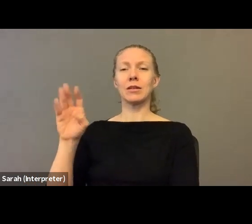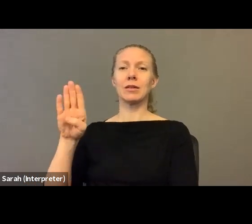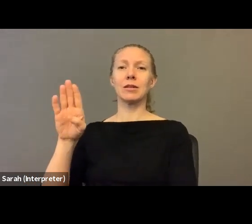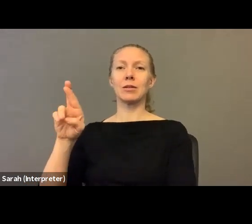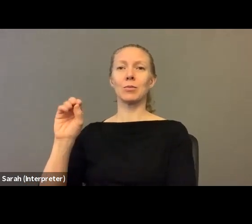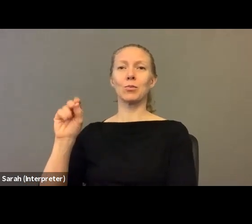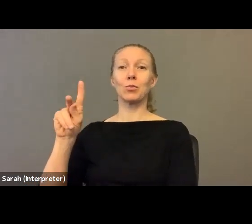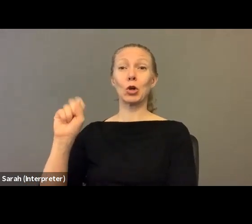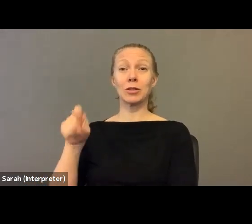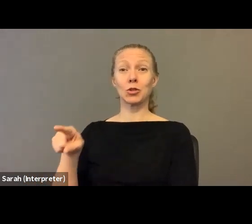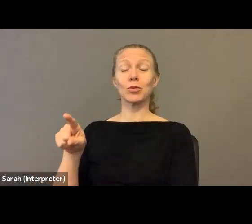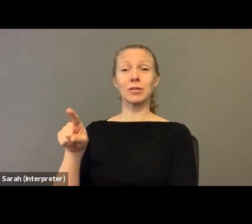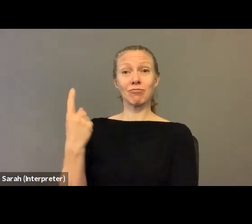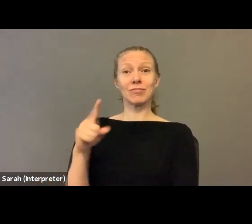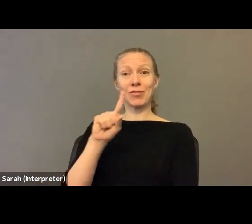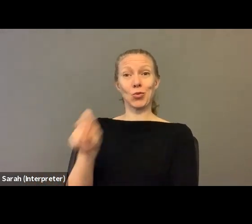Unfortunately,